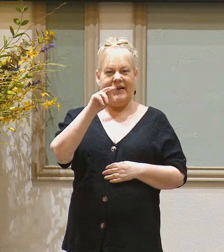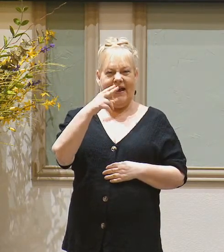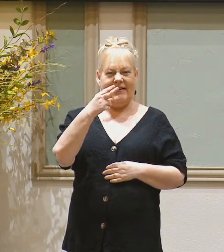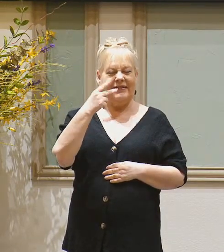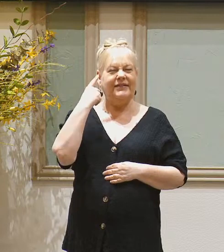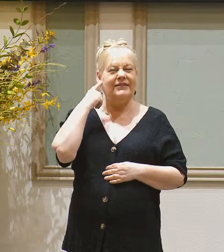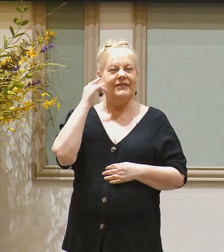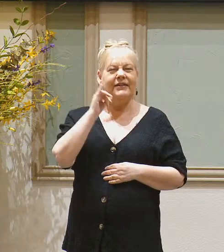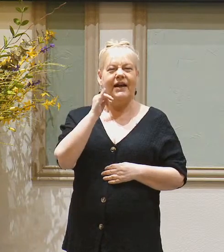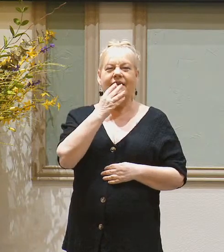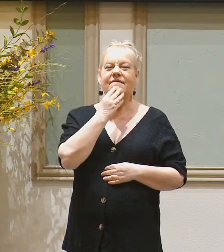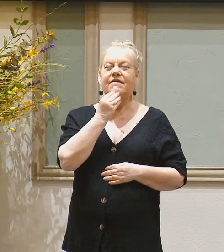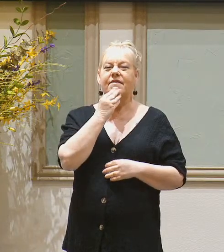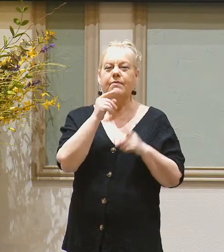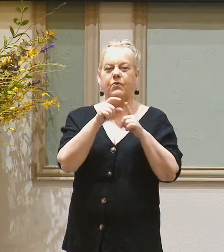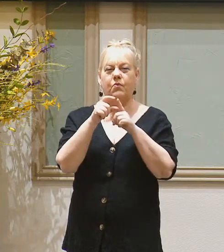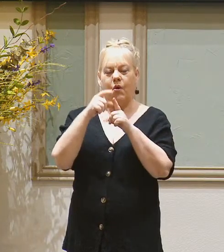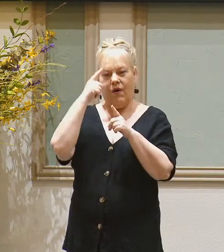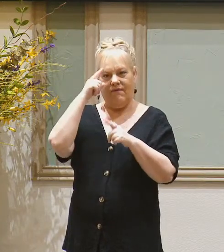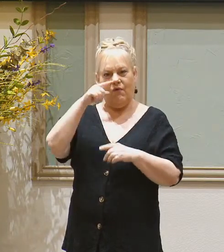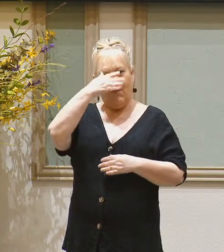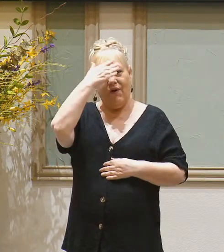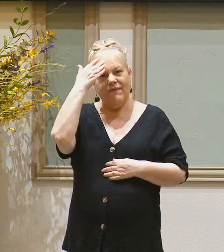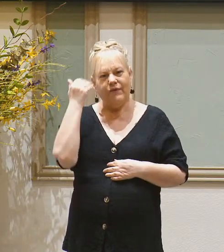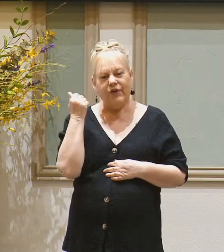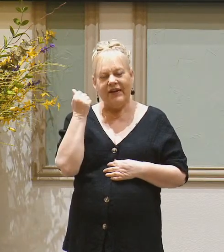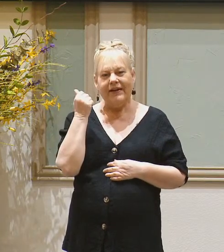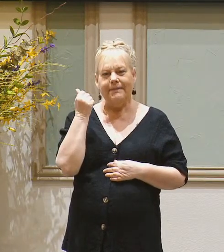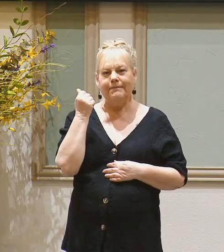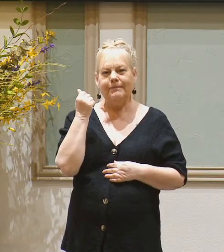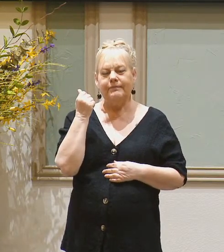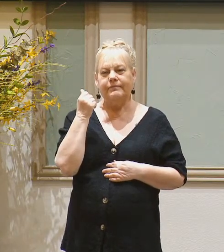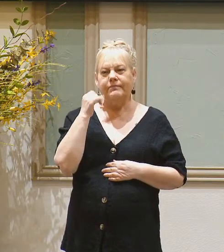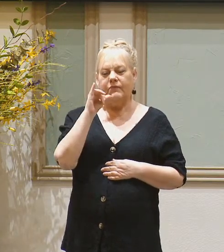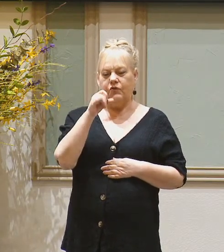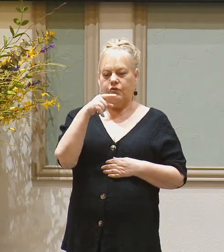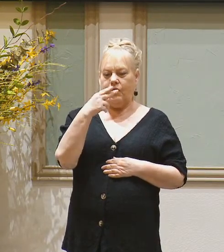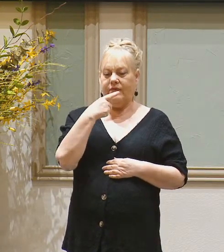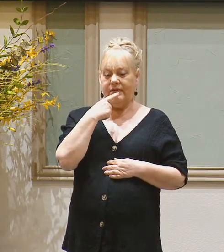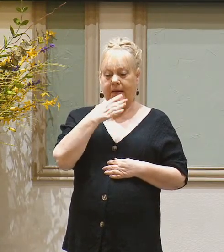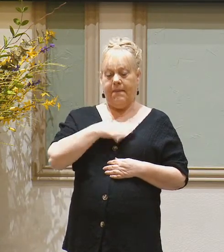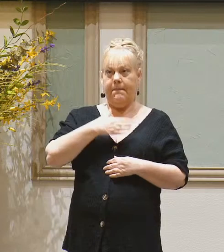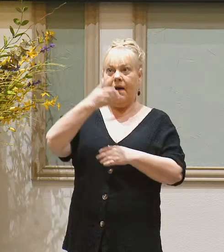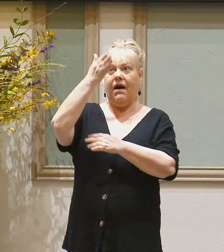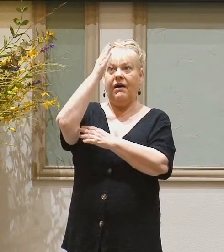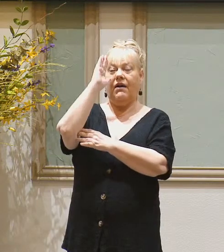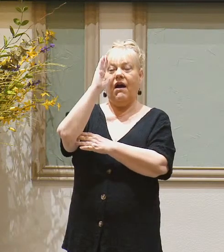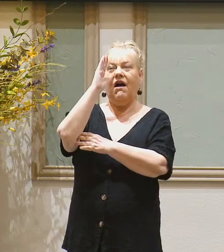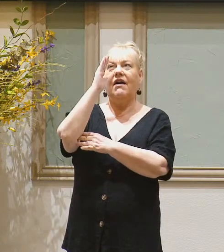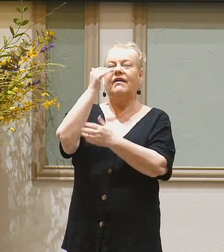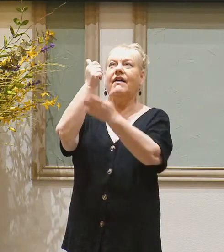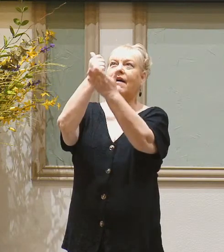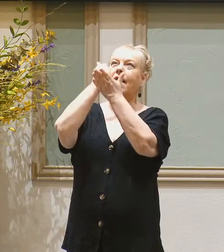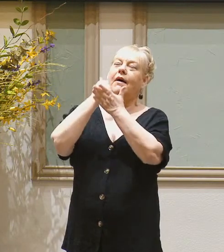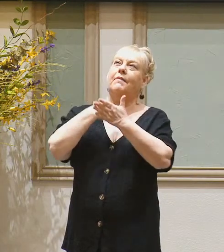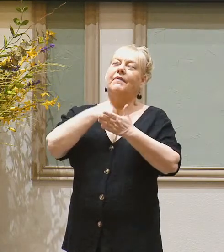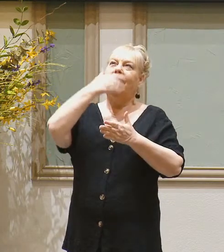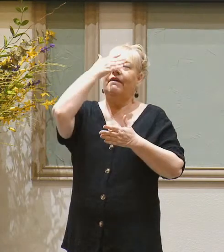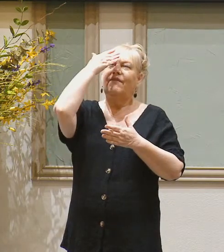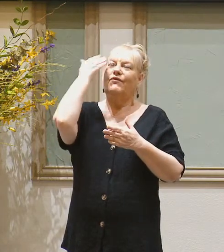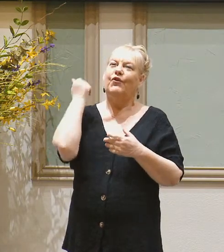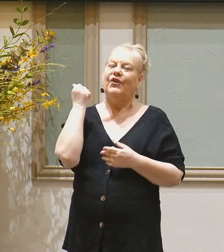sounds like the Hebrew word for forget. Joseph says, "My God has helped me